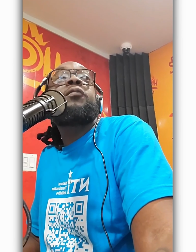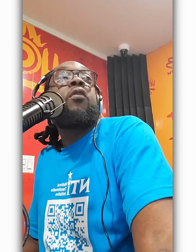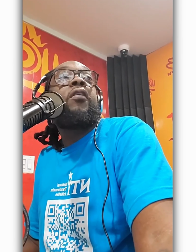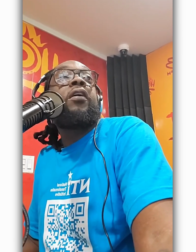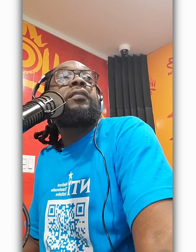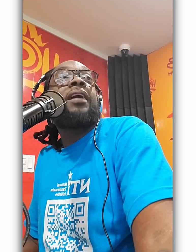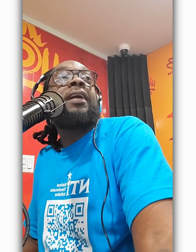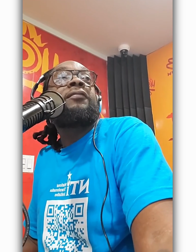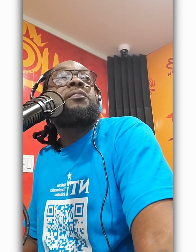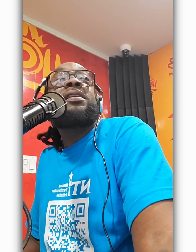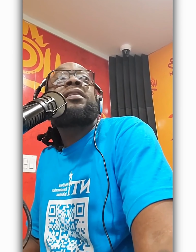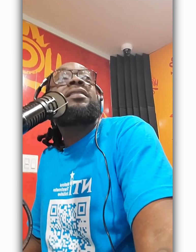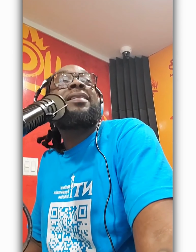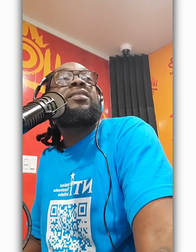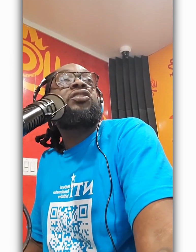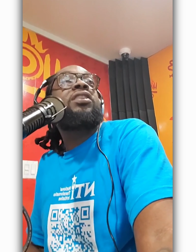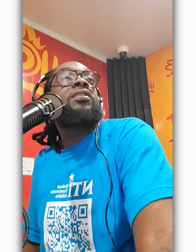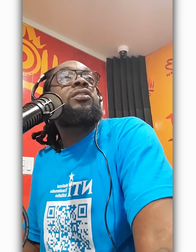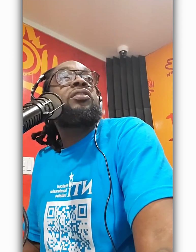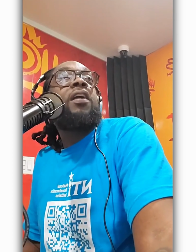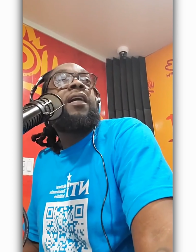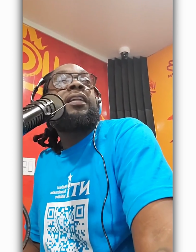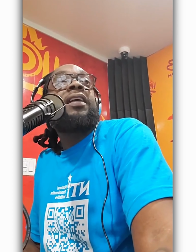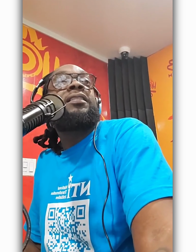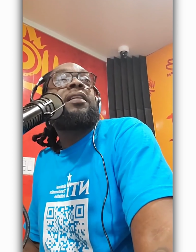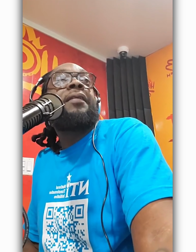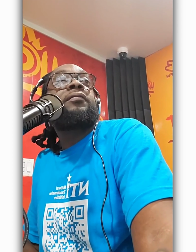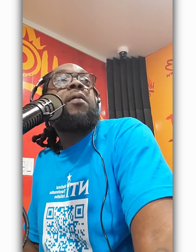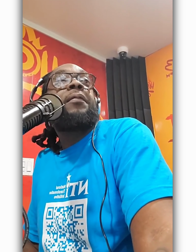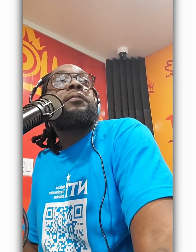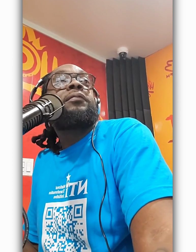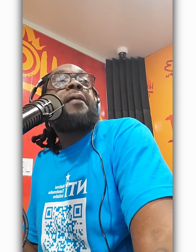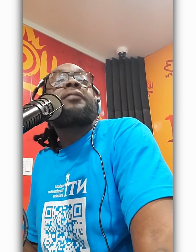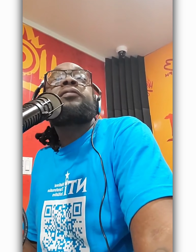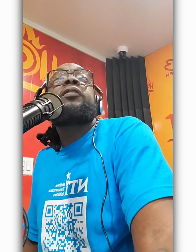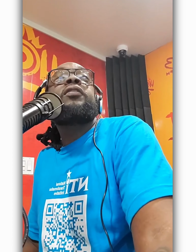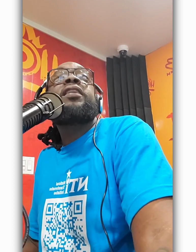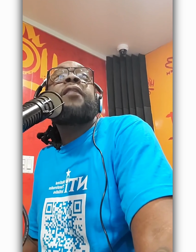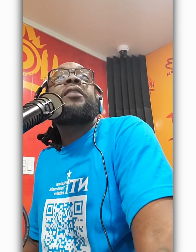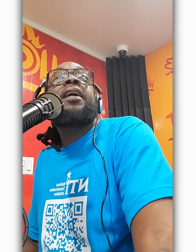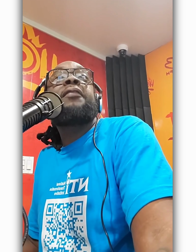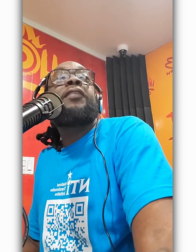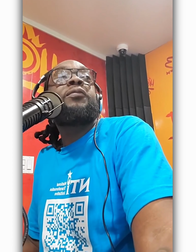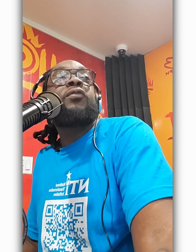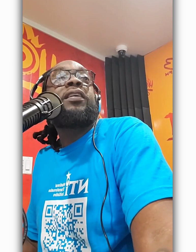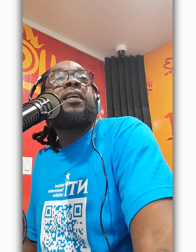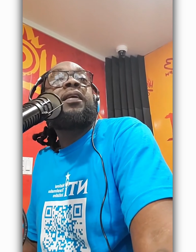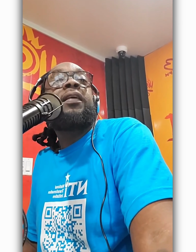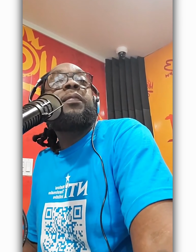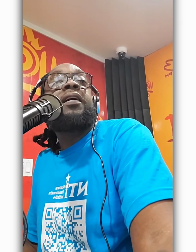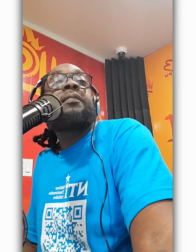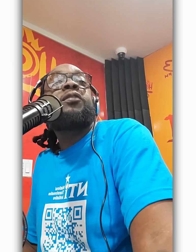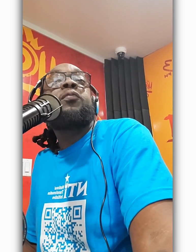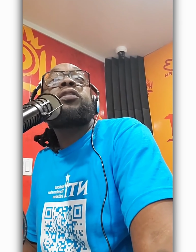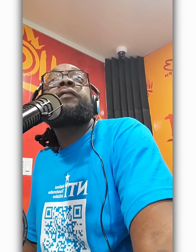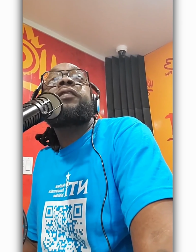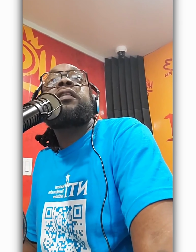go on, and as meaning of things change, and different slangs and all sorts of things. That you get where it came from, so it becomes more difficult